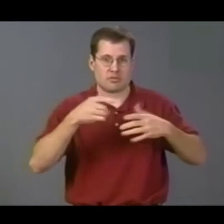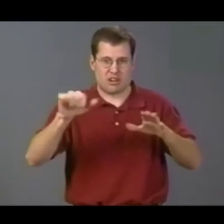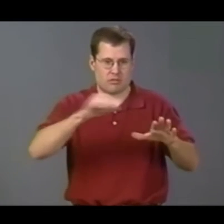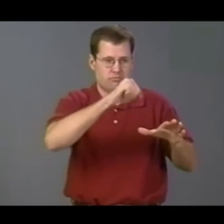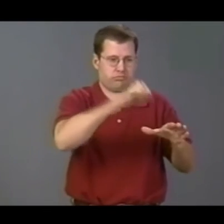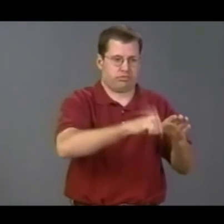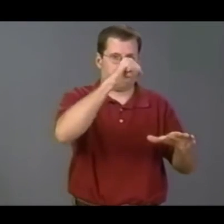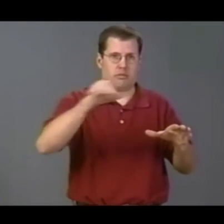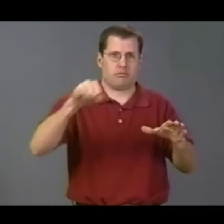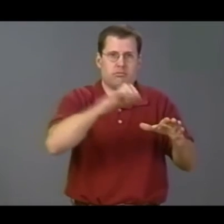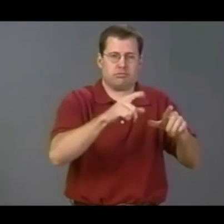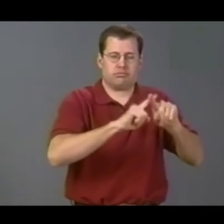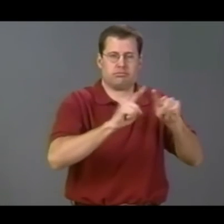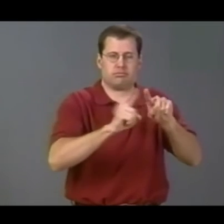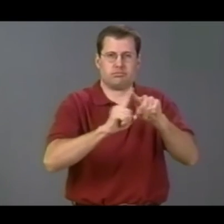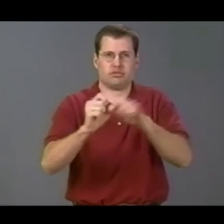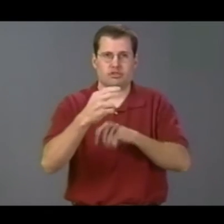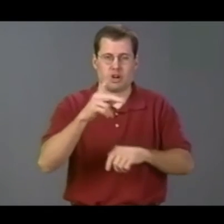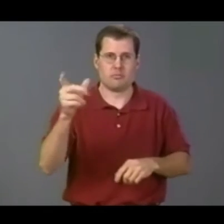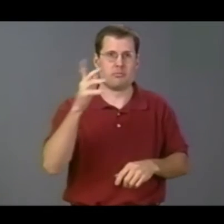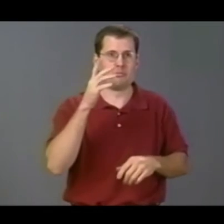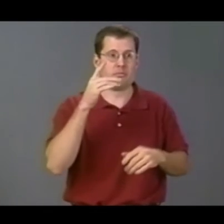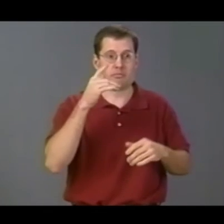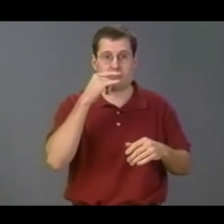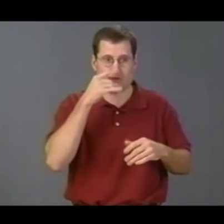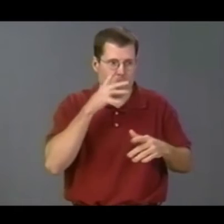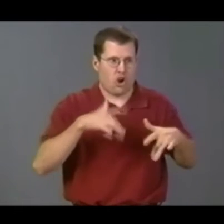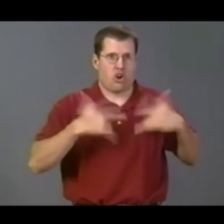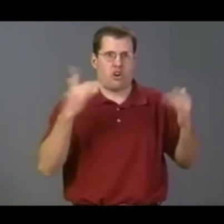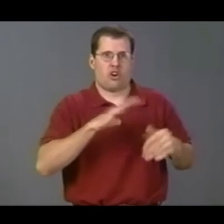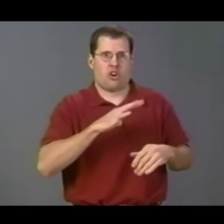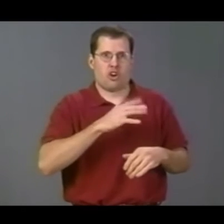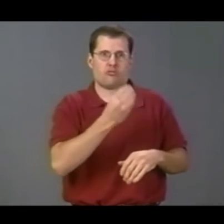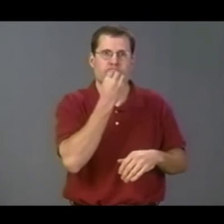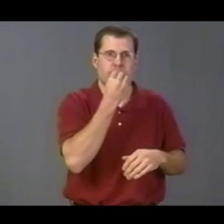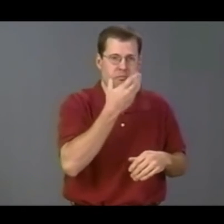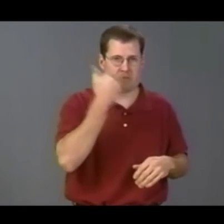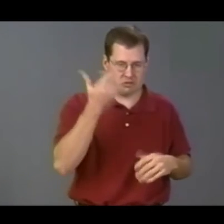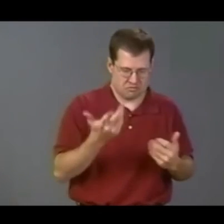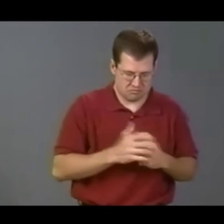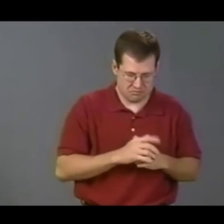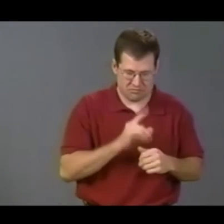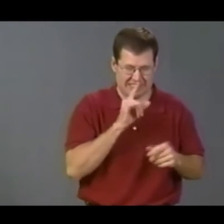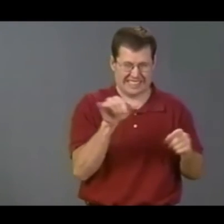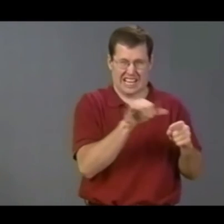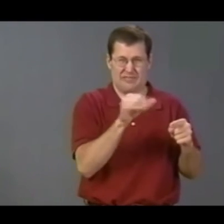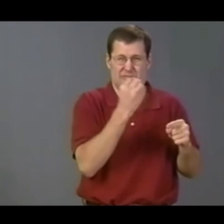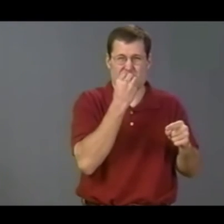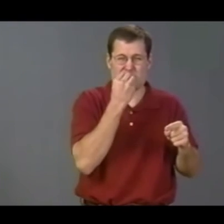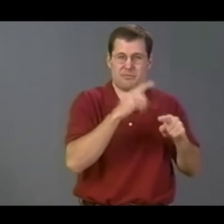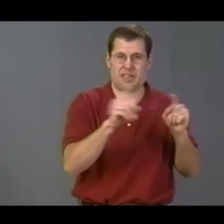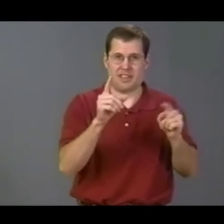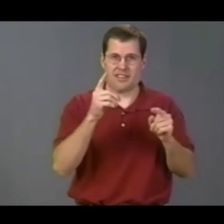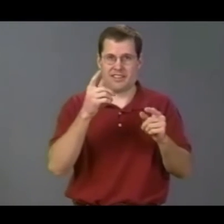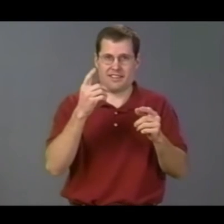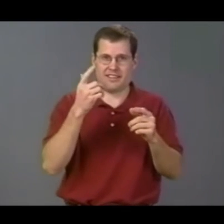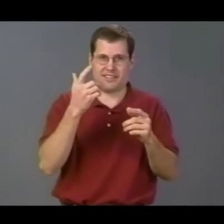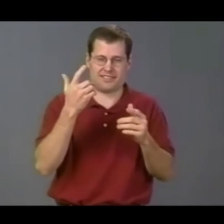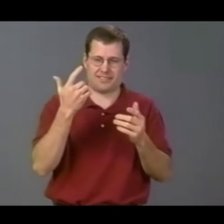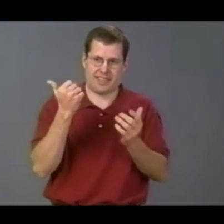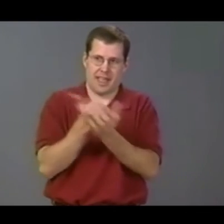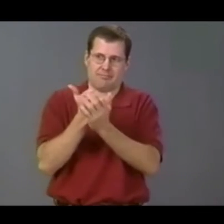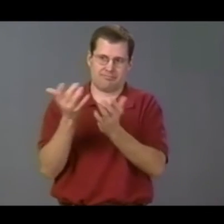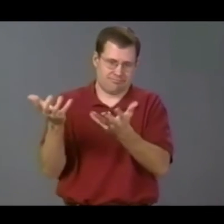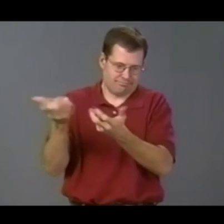Make shapes out of it, like a bear or a cat. Some people use cookie cutters, and they get very excited